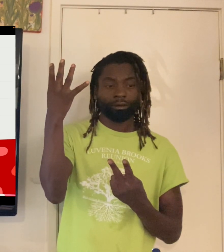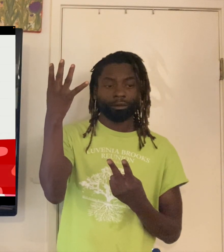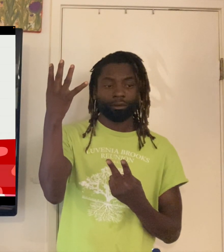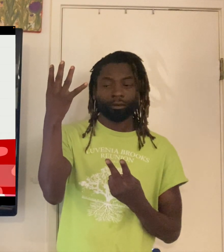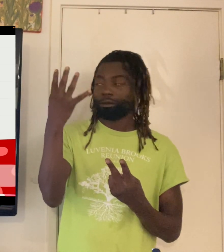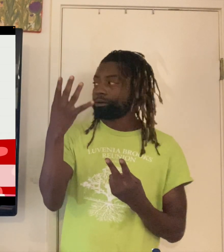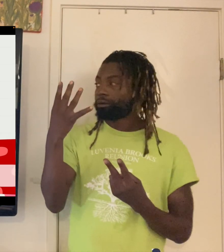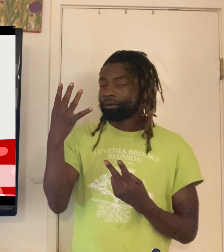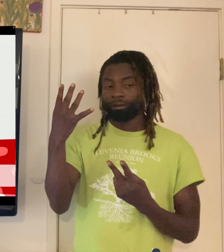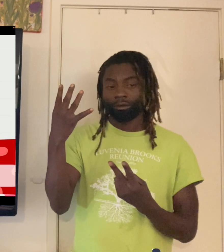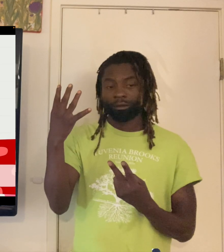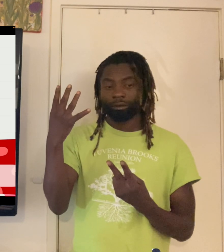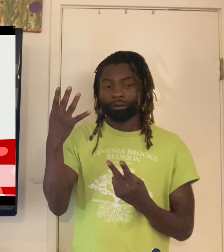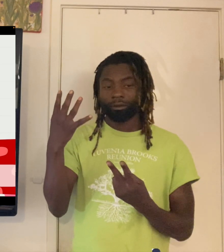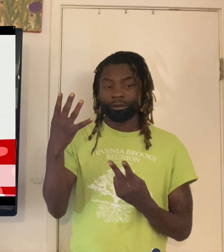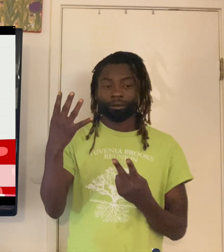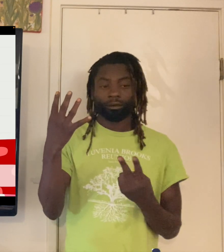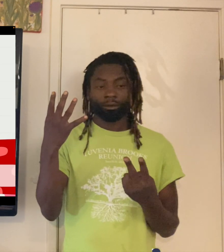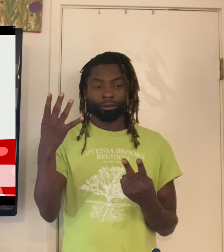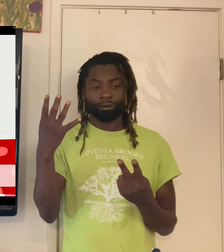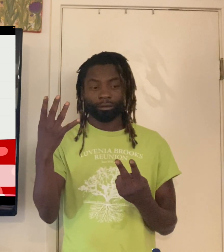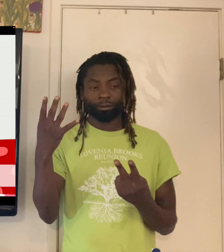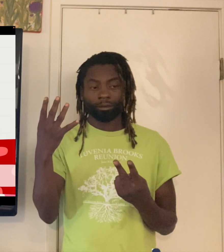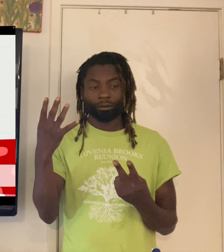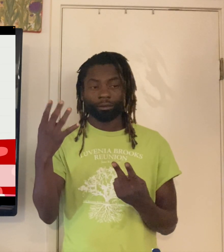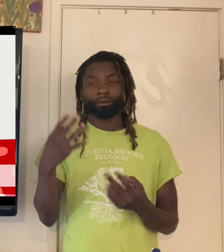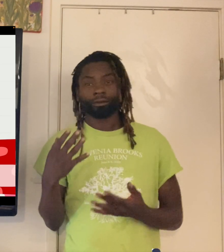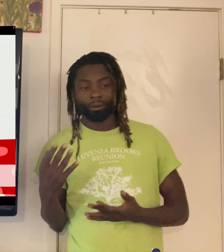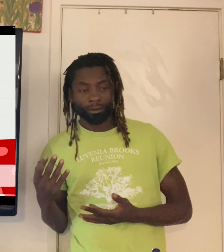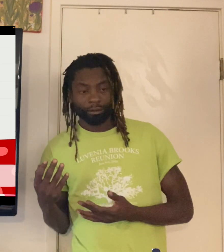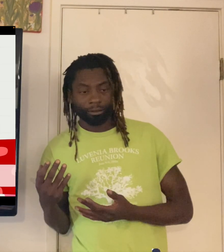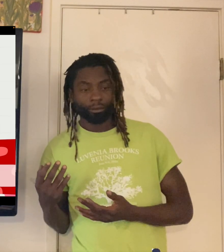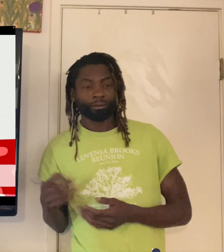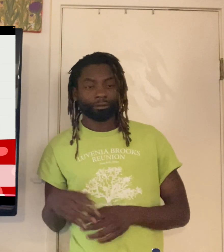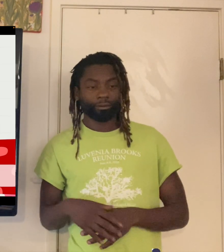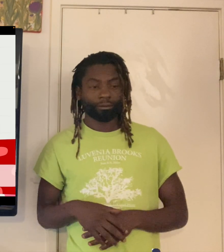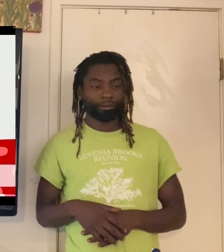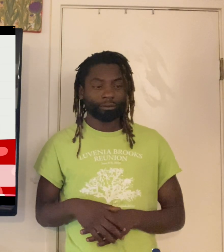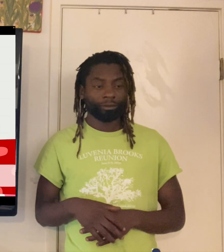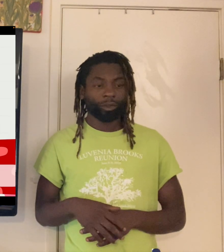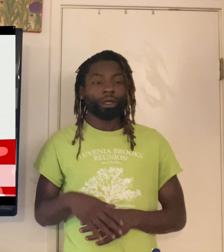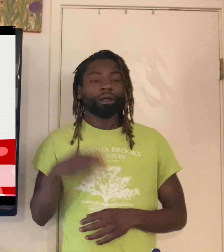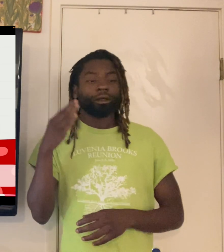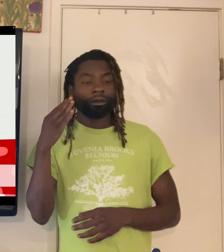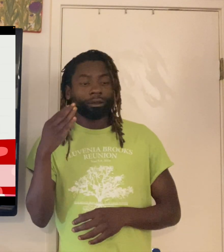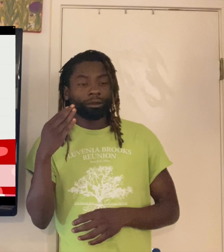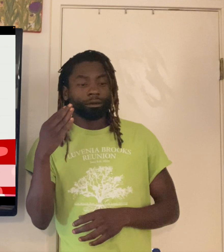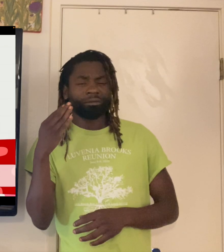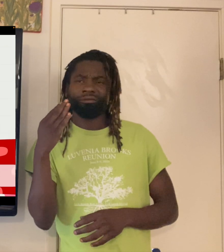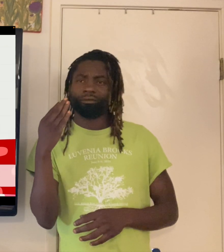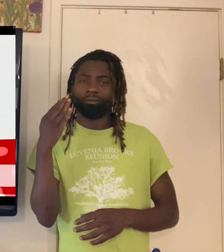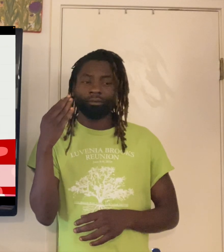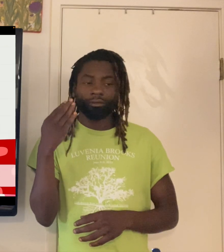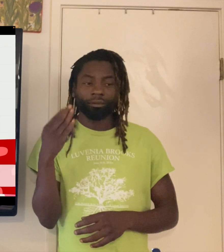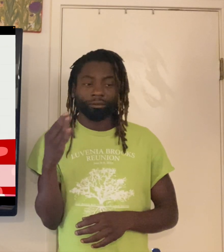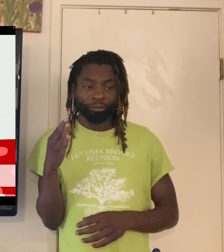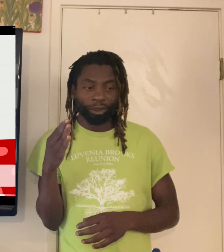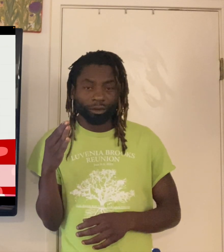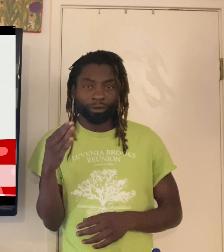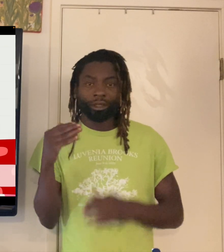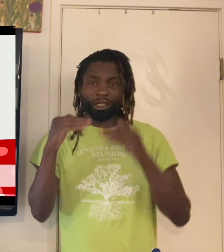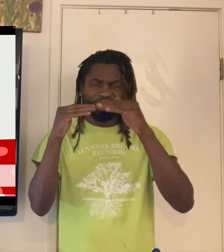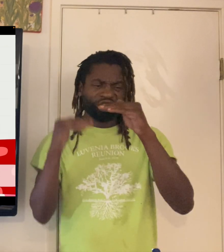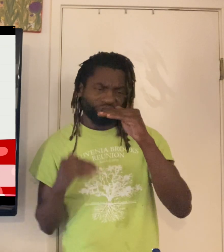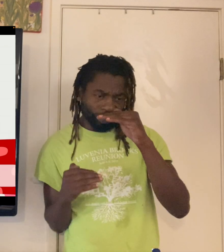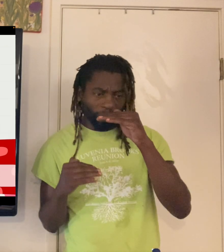means that red cow's hat is taller than blue cow's hat. And the opposite is also true. Blue cow's hat